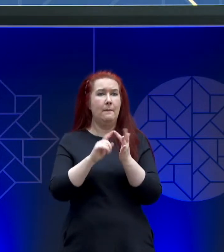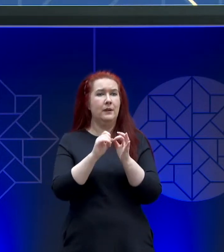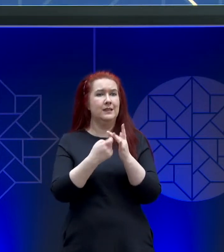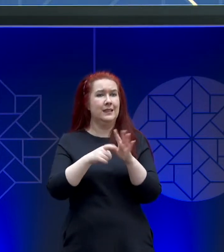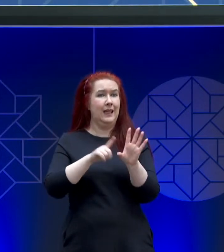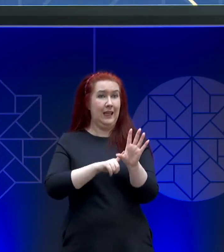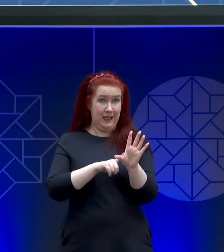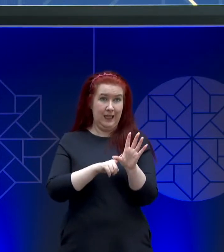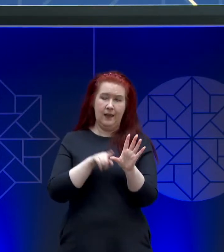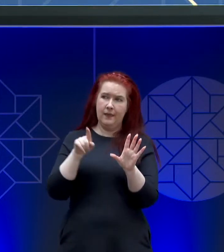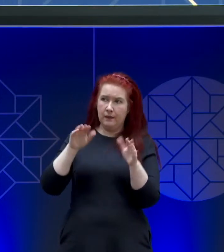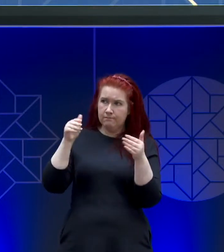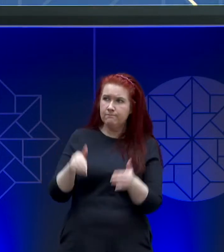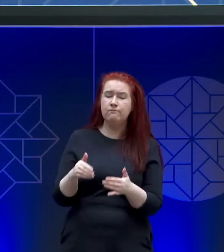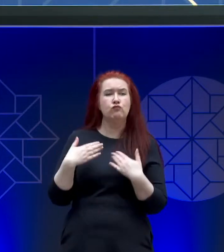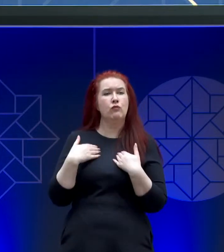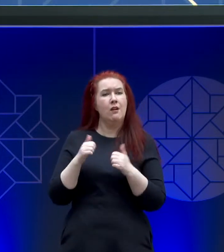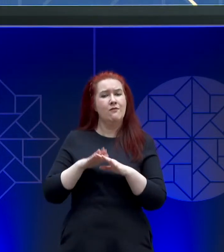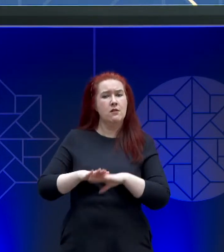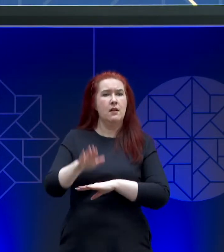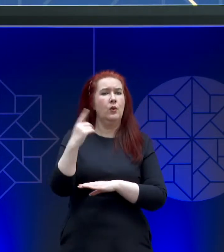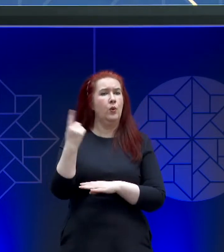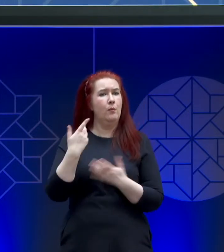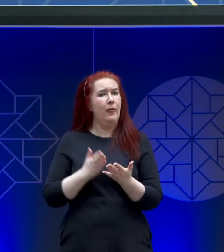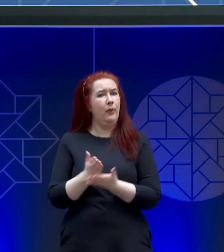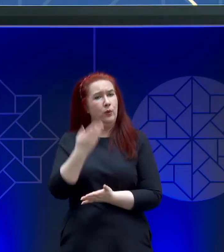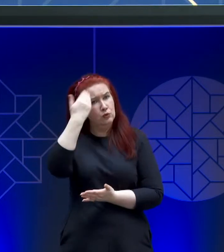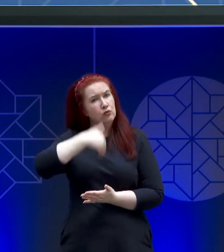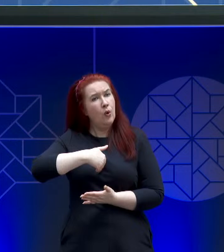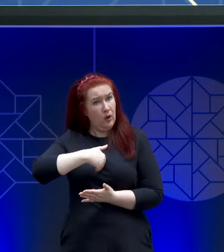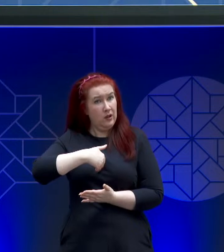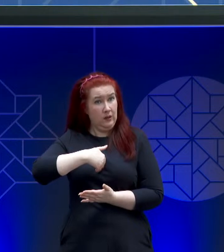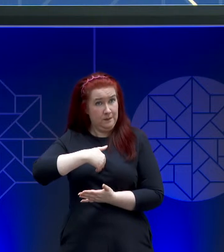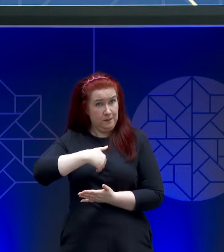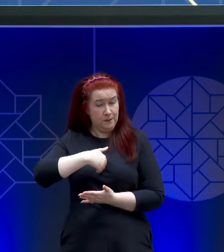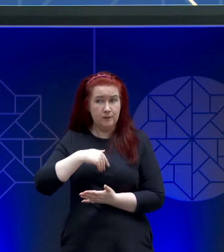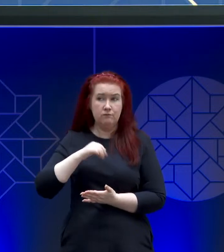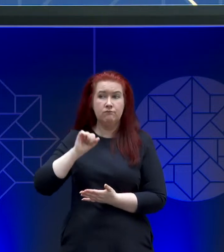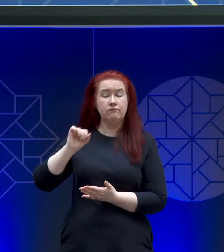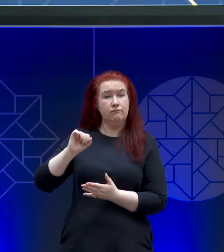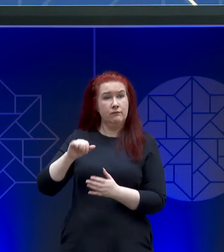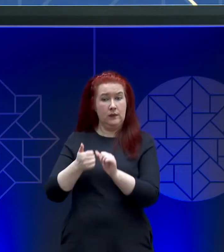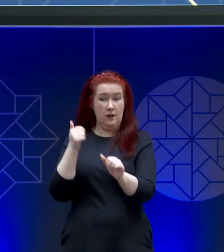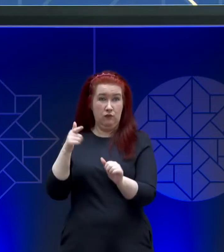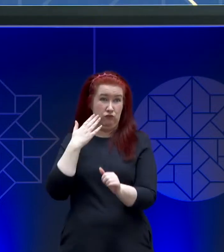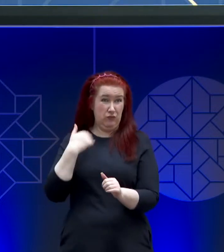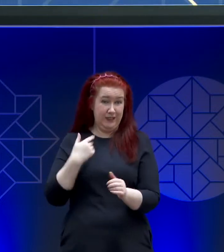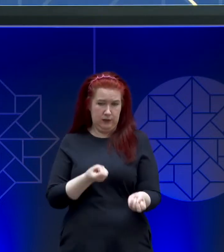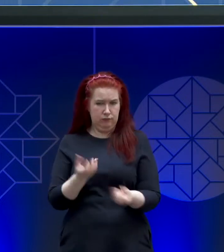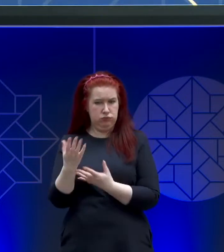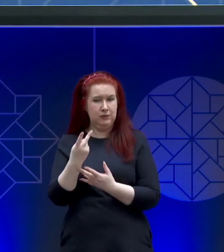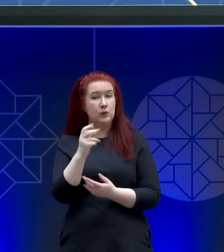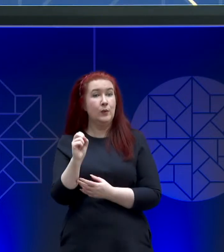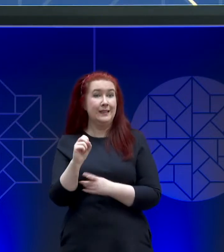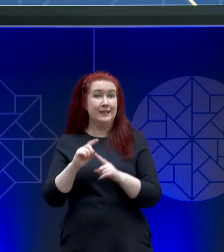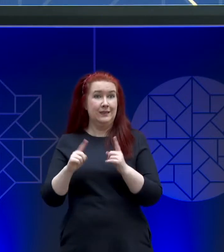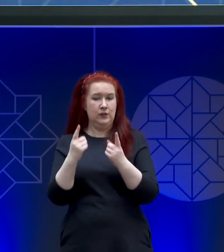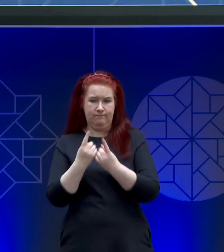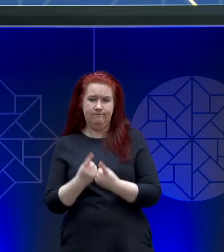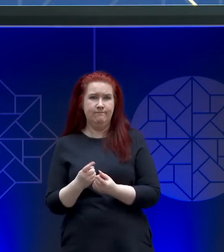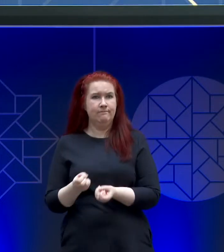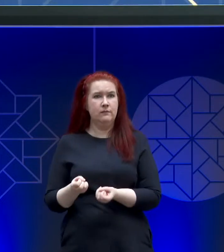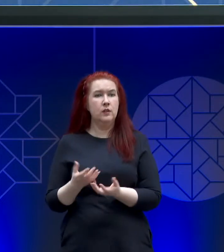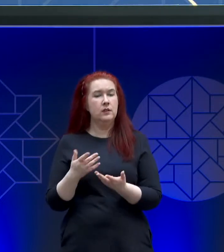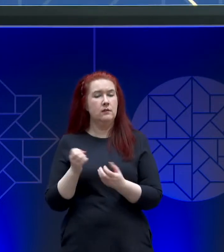on a recovery device for stroke patients, and have just recently shipped 20 devices to the US for